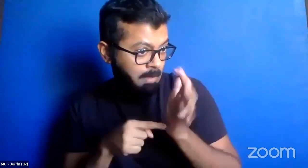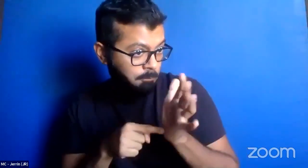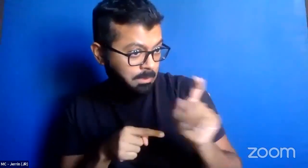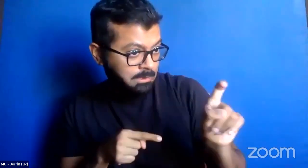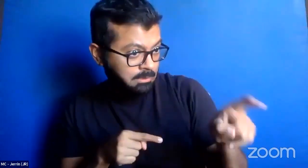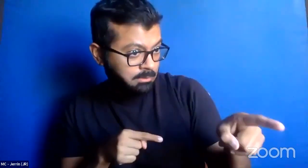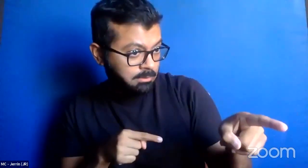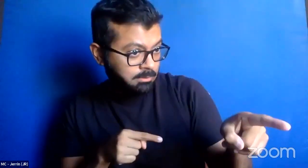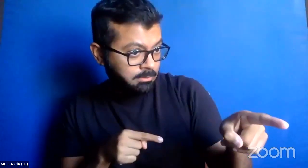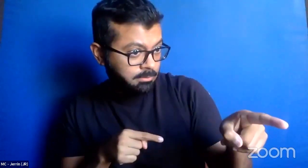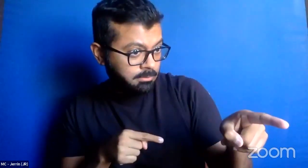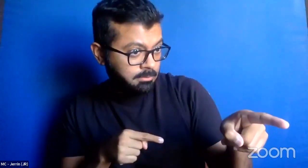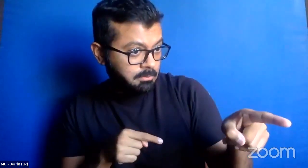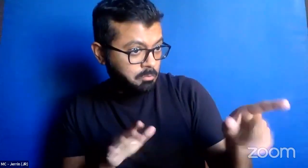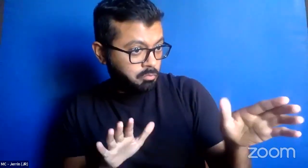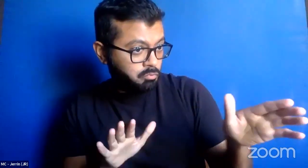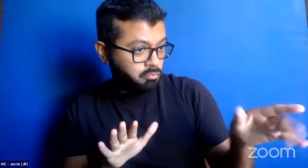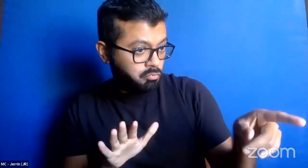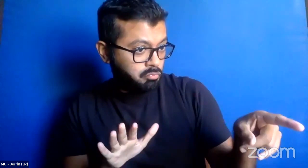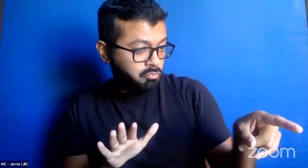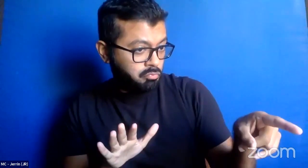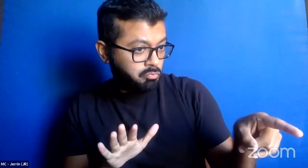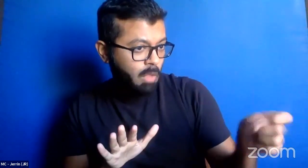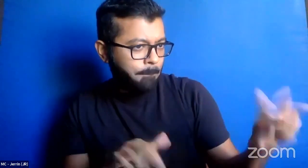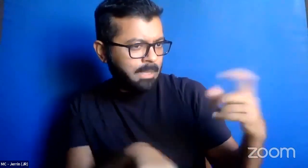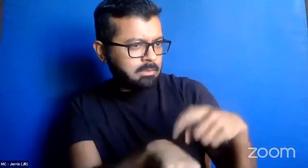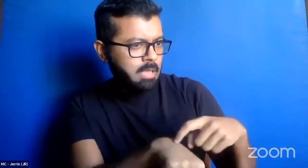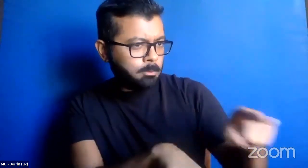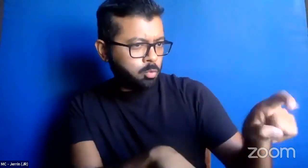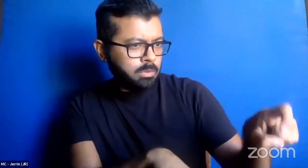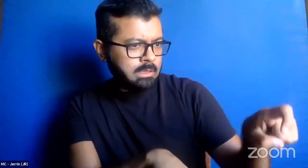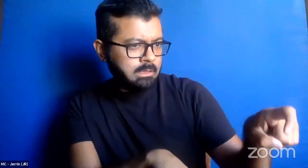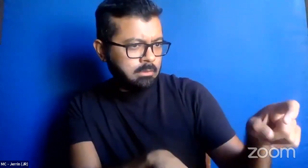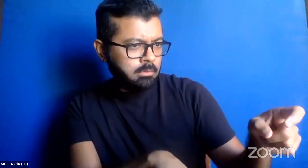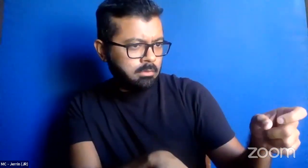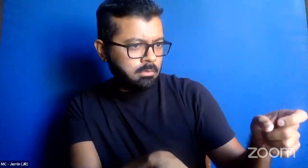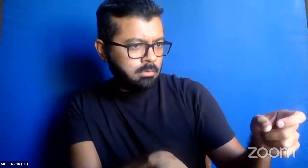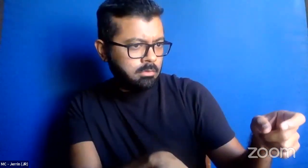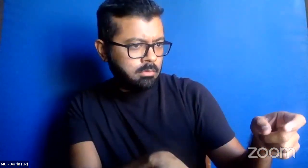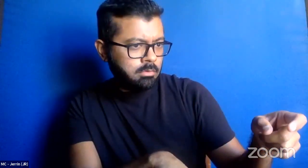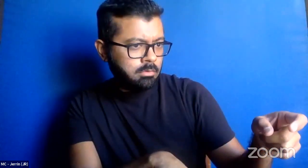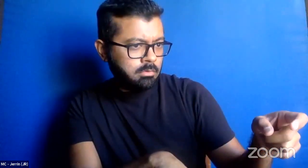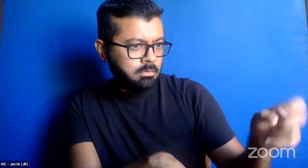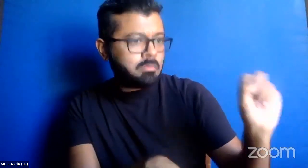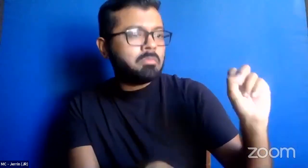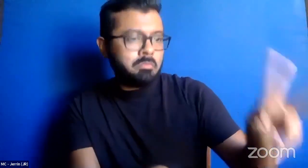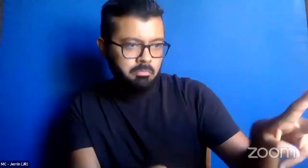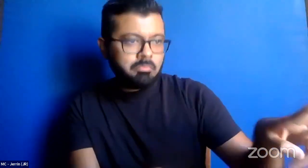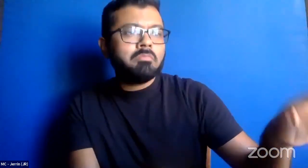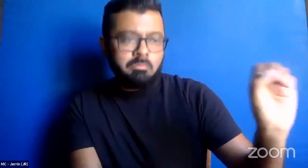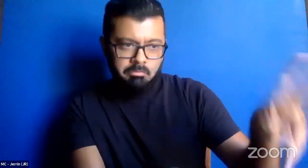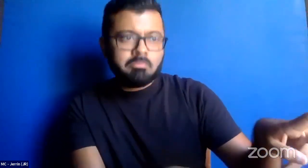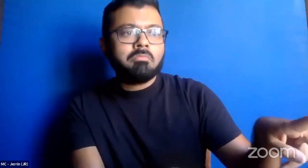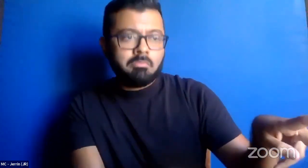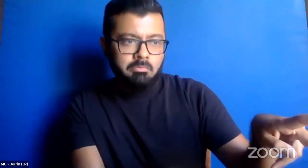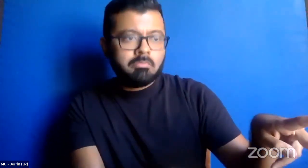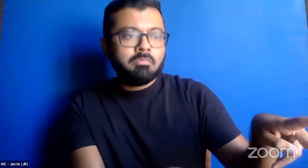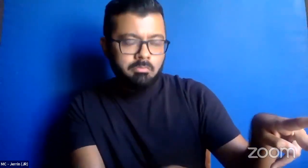we might want to go for another 5 minutes of comments and leave us 5 minutes of wrap up, or I'm